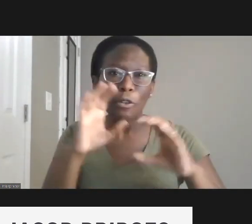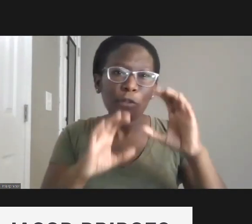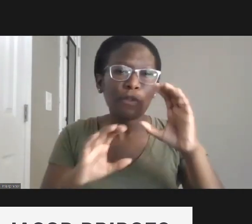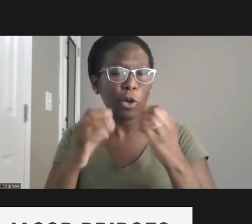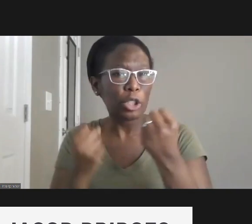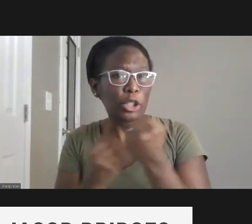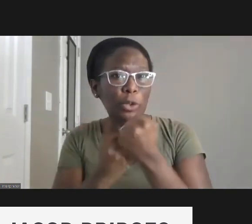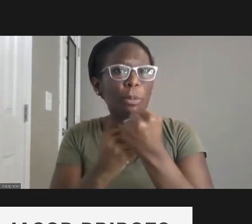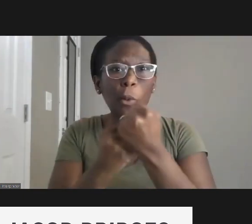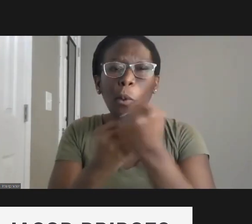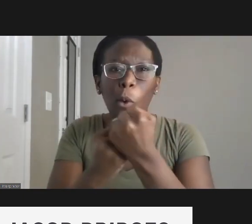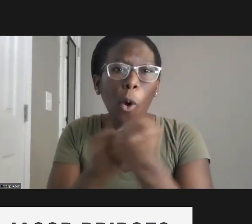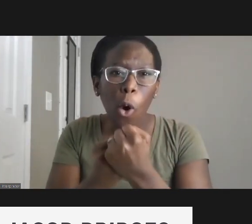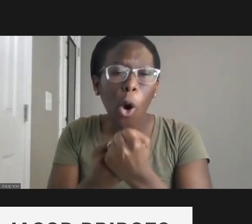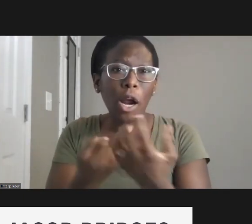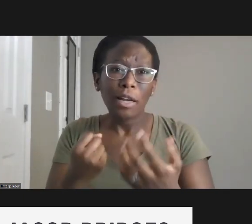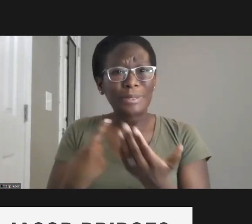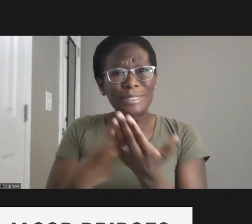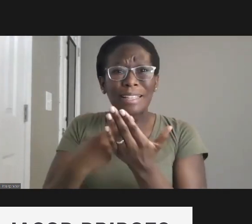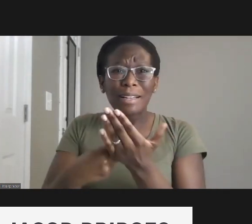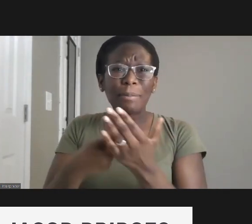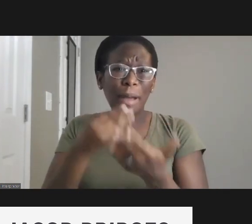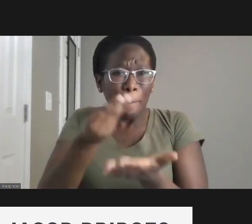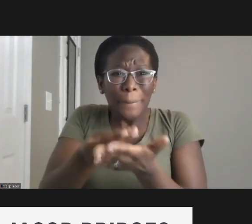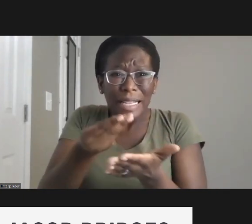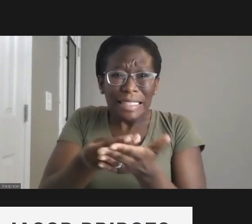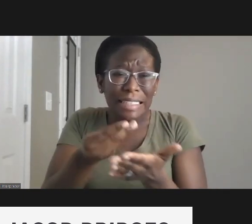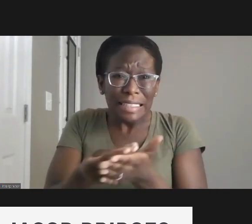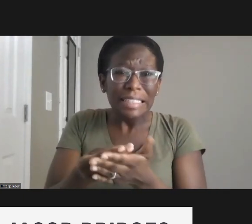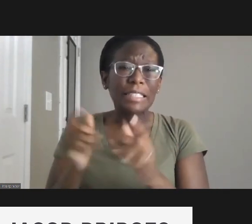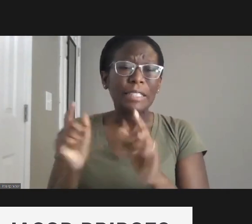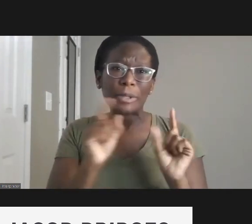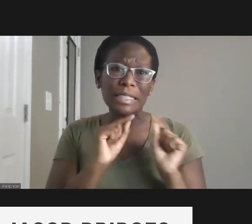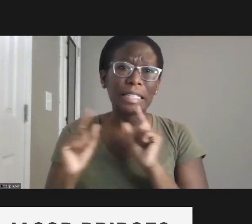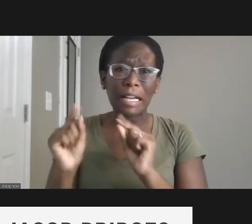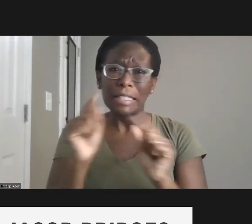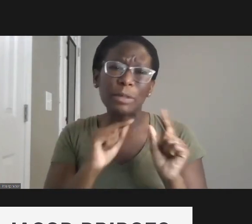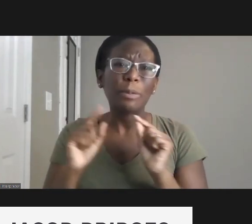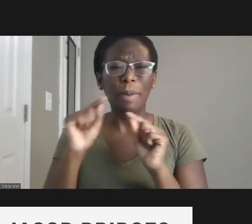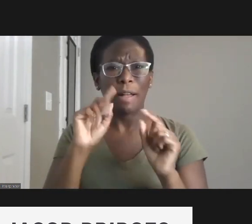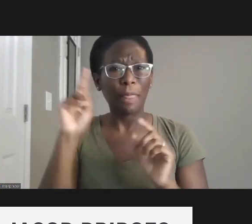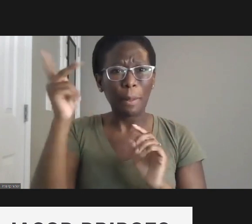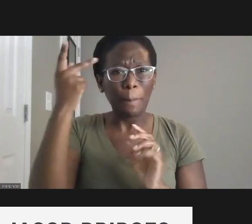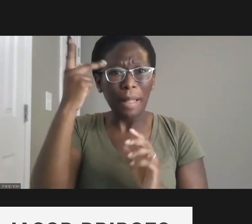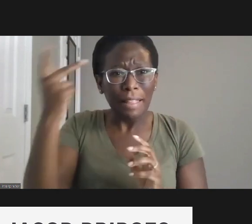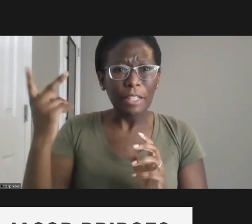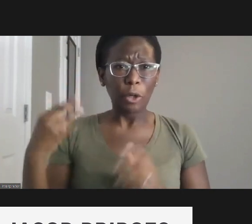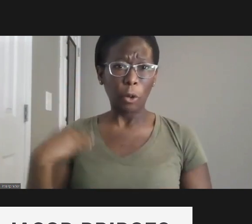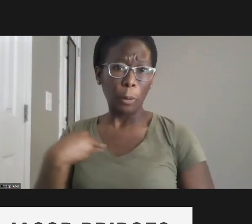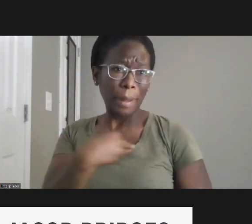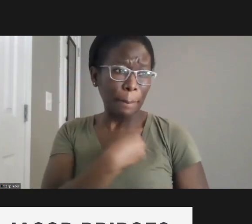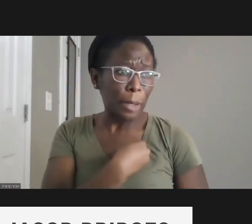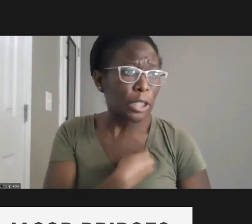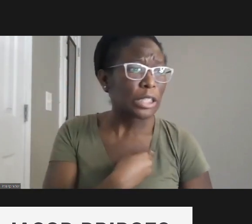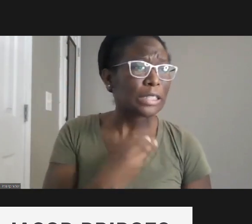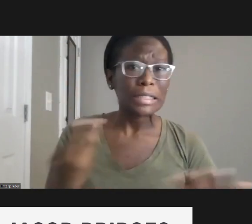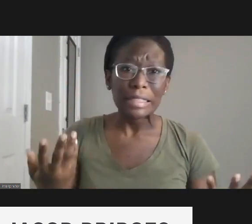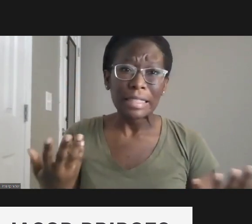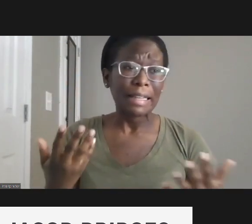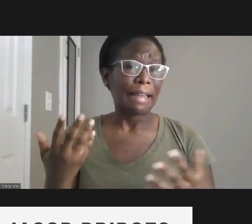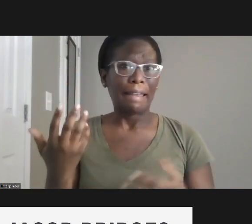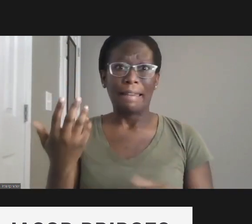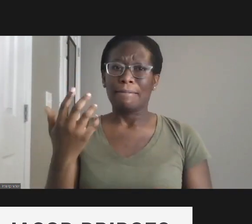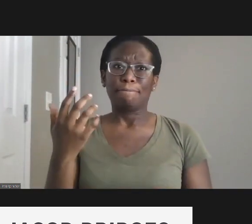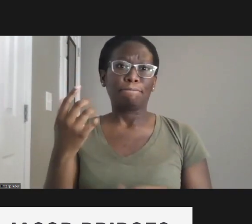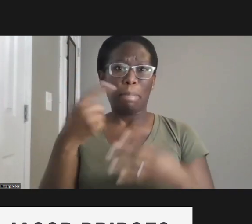about money, gossip about party members, bashing the other side, basically anything